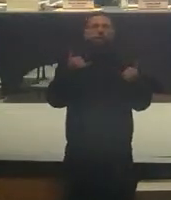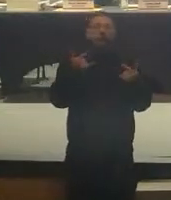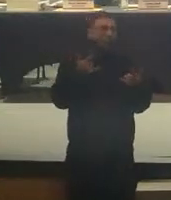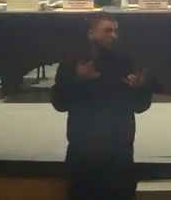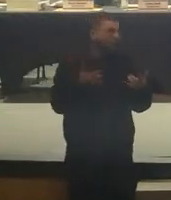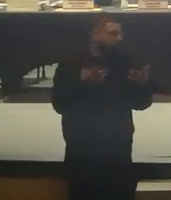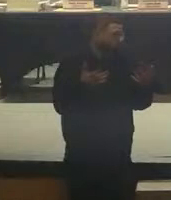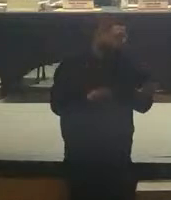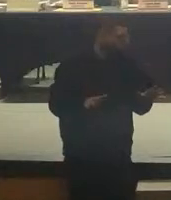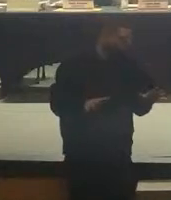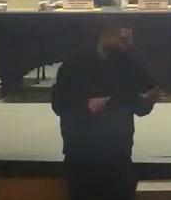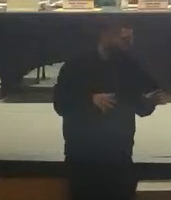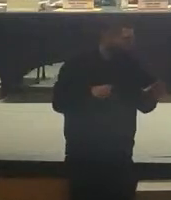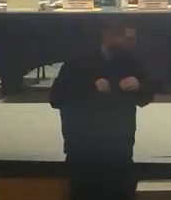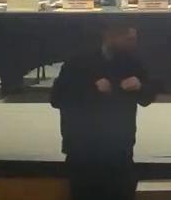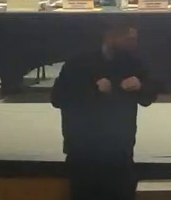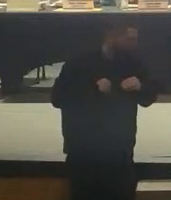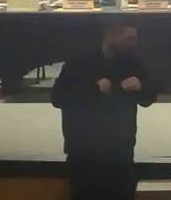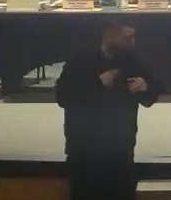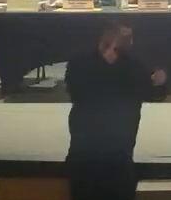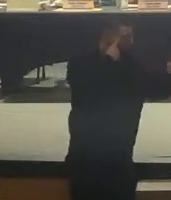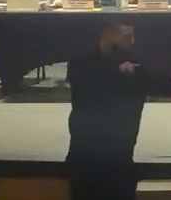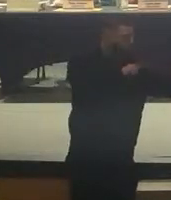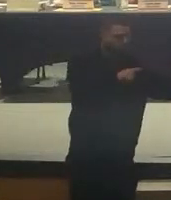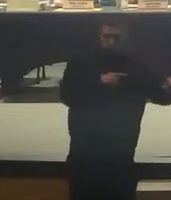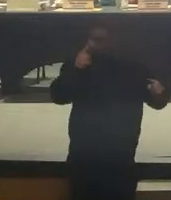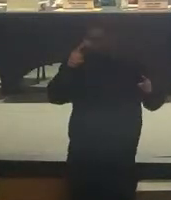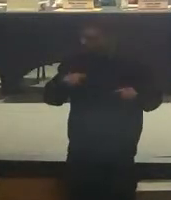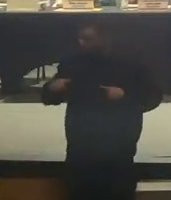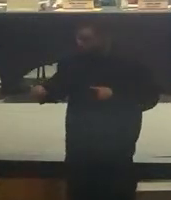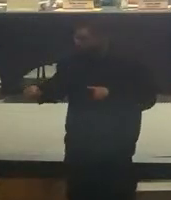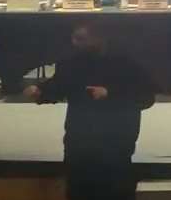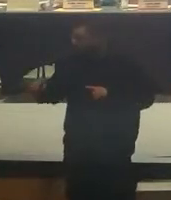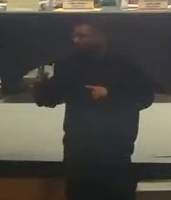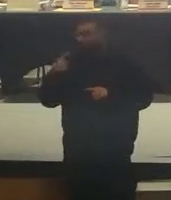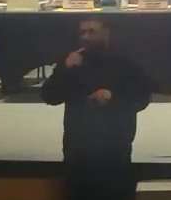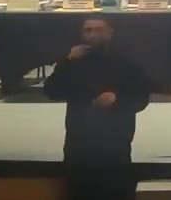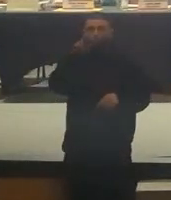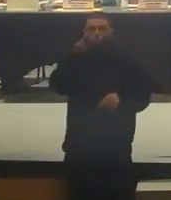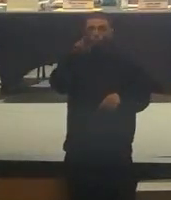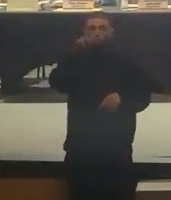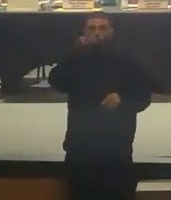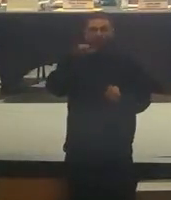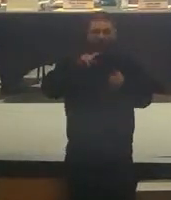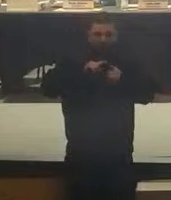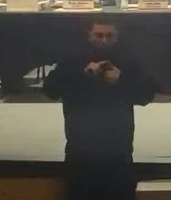So Rudy was first.